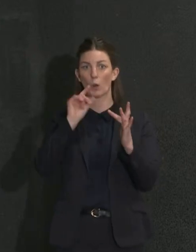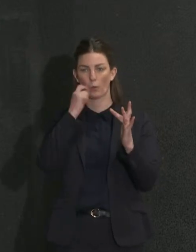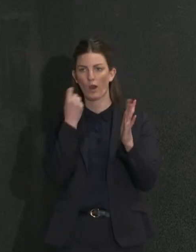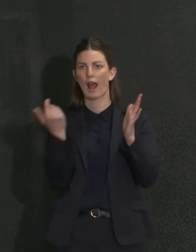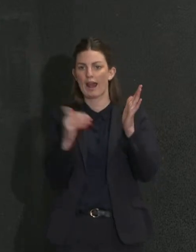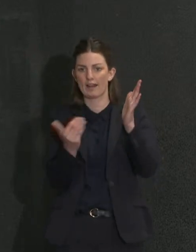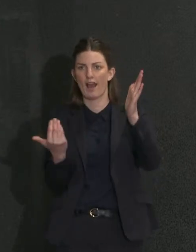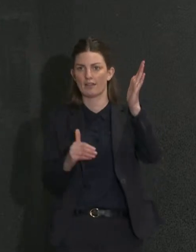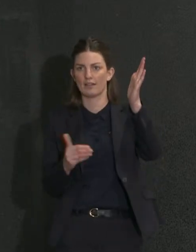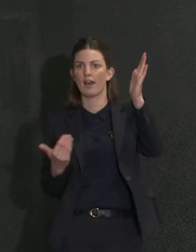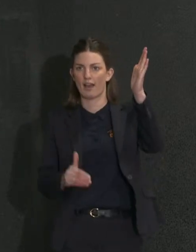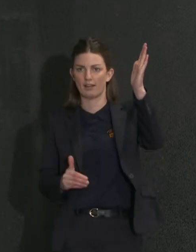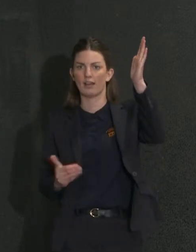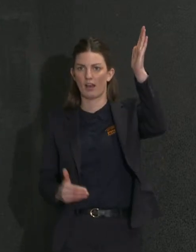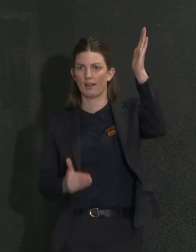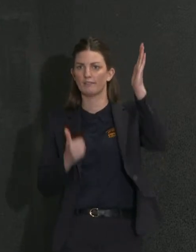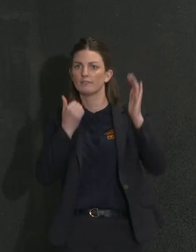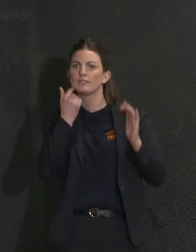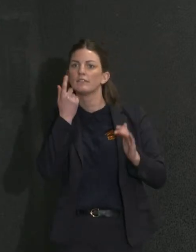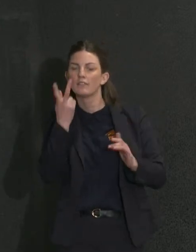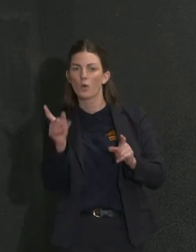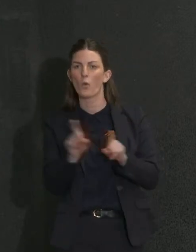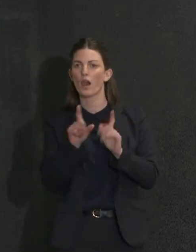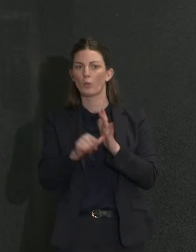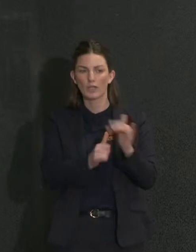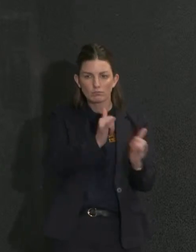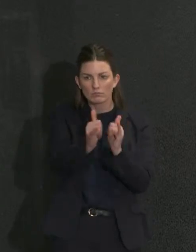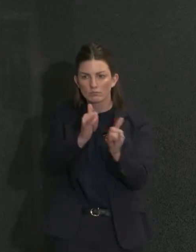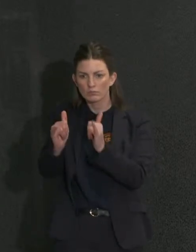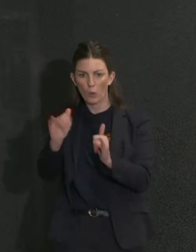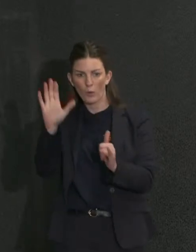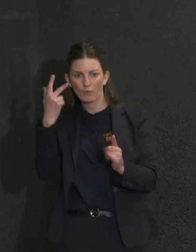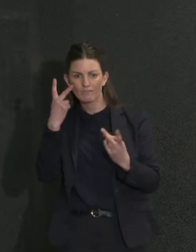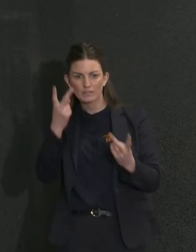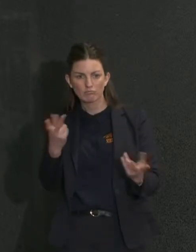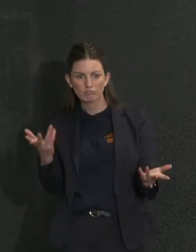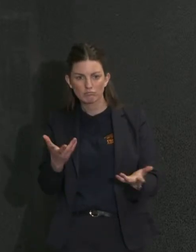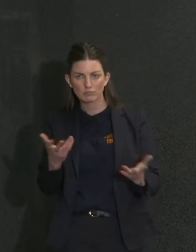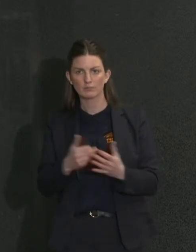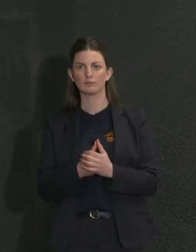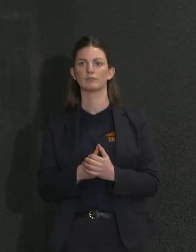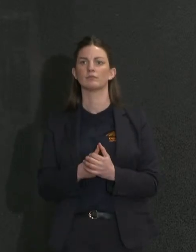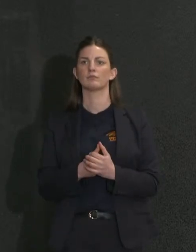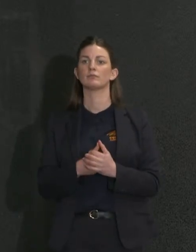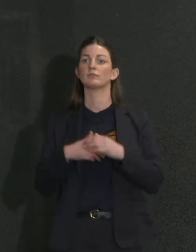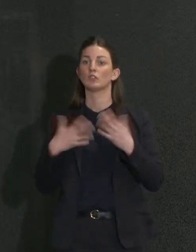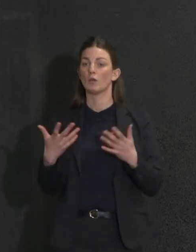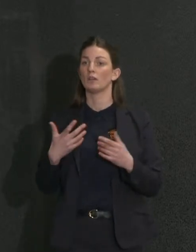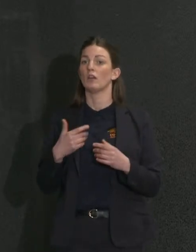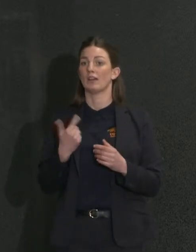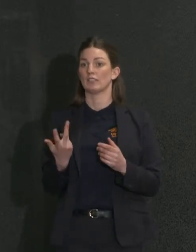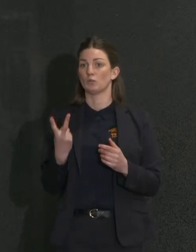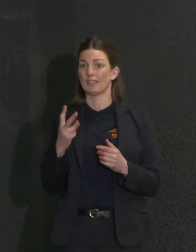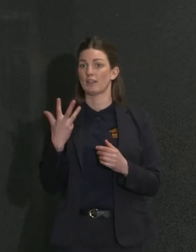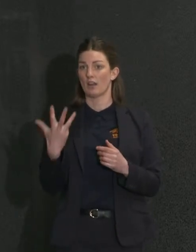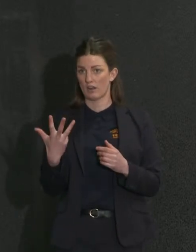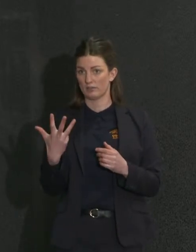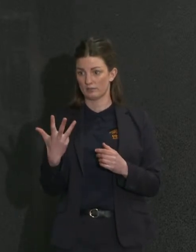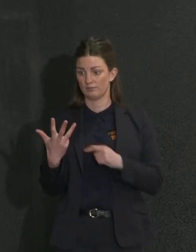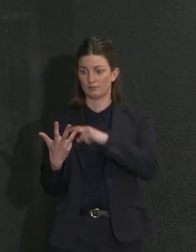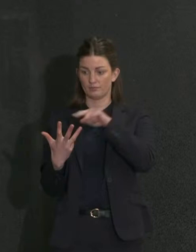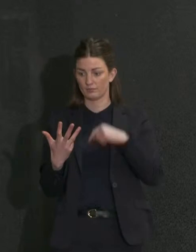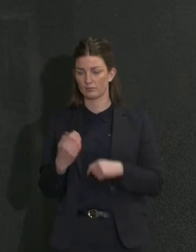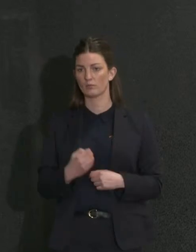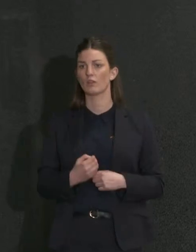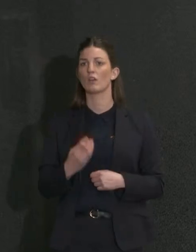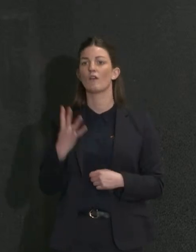our contact tracing discussions with the new cases. In terms of the new cases we're reporting today, 4 of those cases are